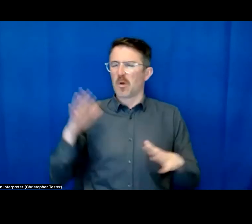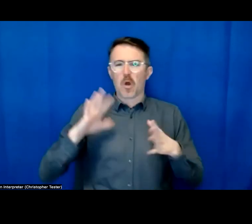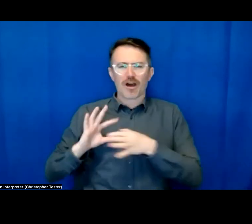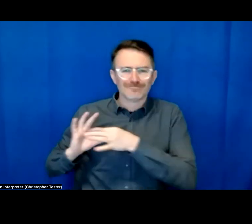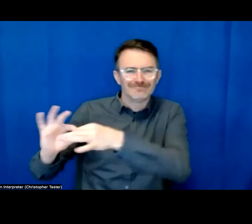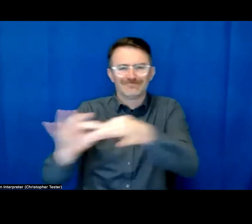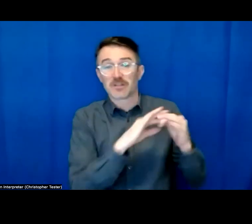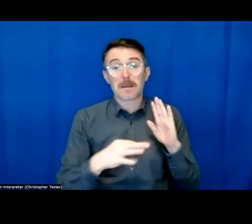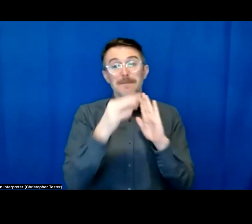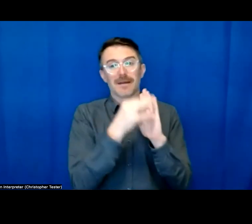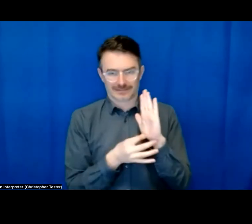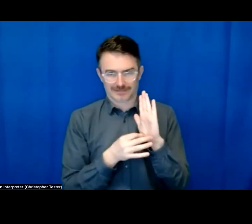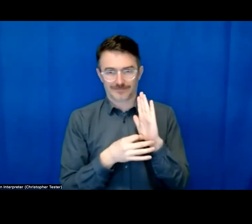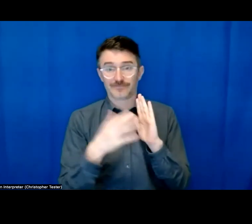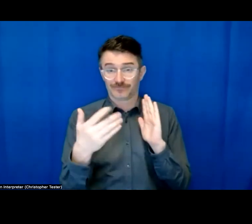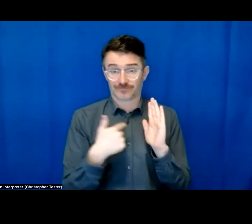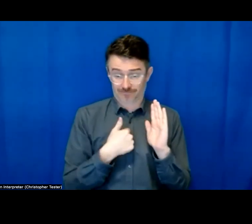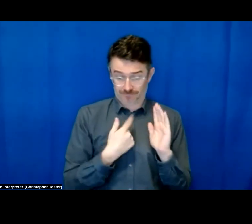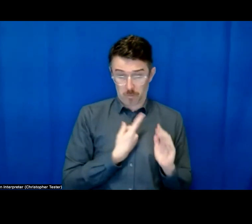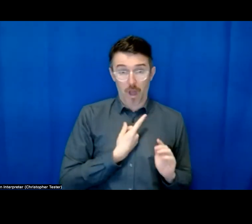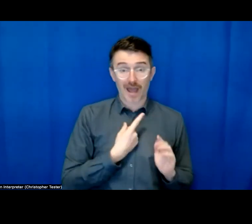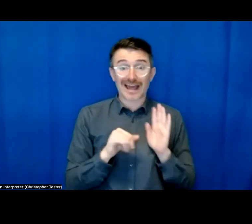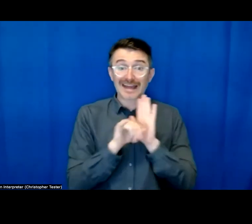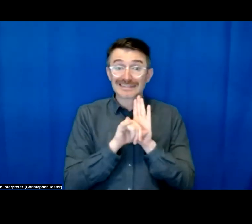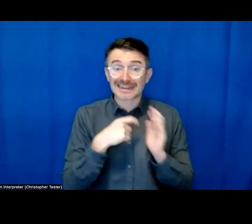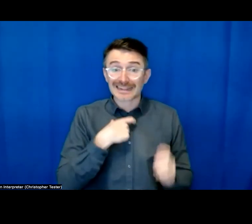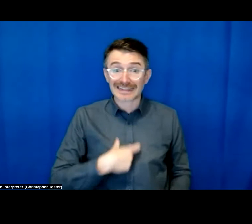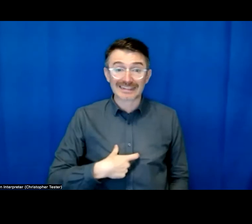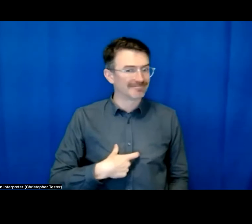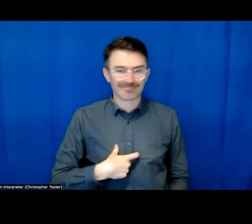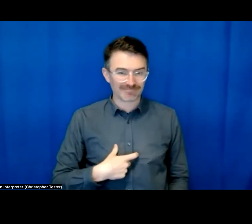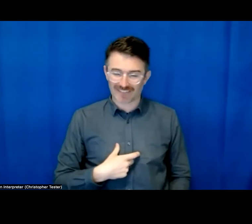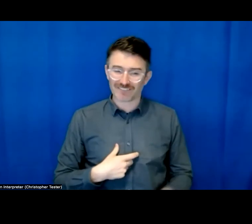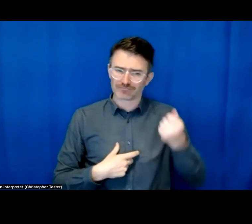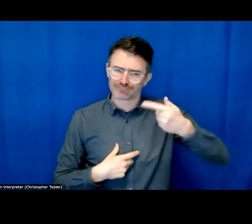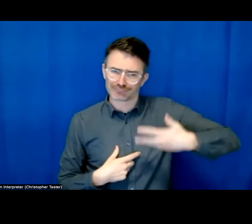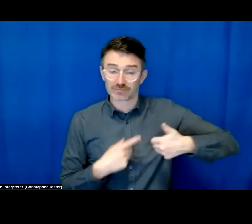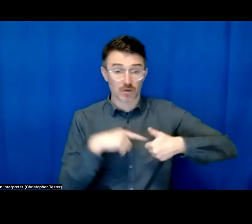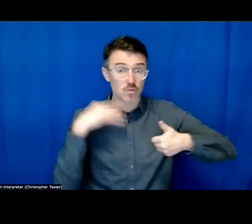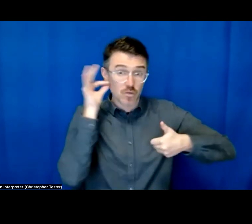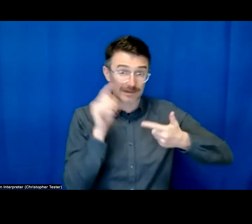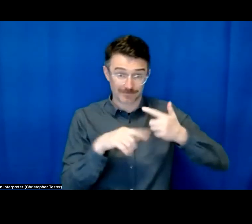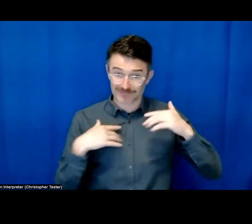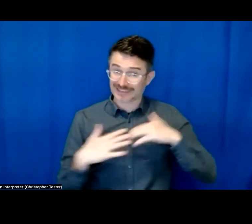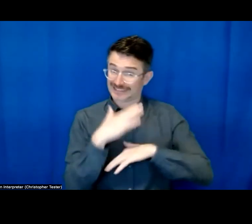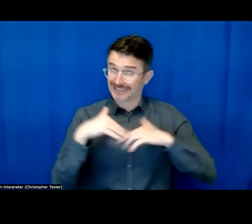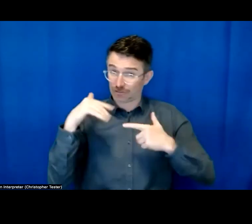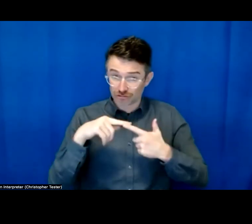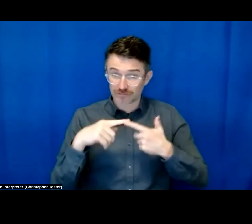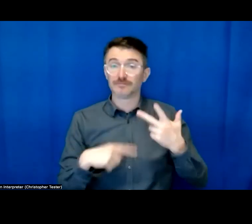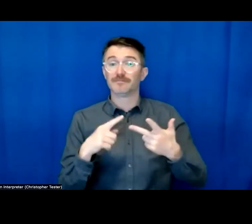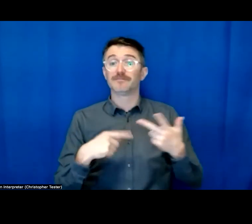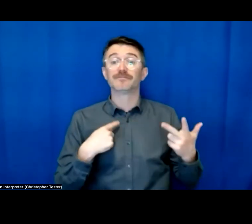as a woman, as an indigenous woman, as a woman with disabilities, and indigenous women with disabilities. So